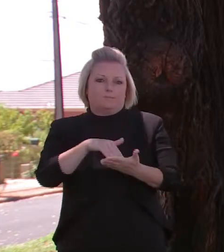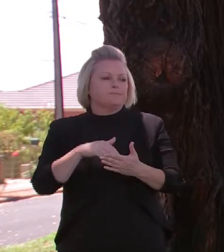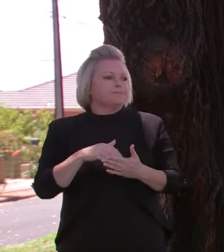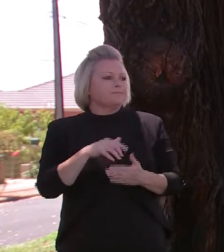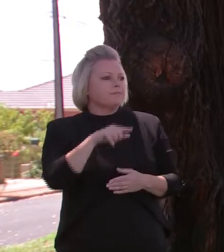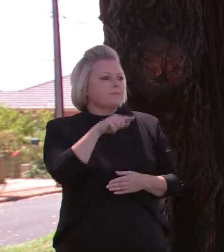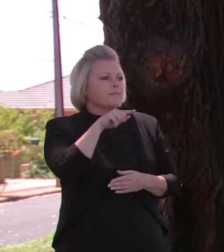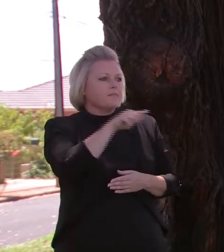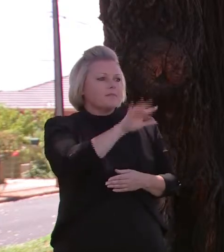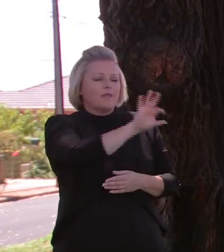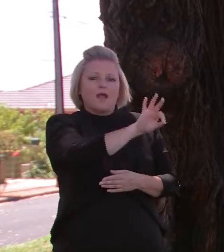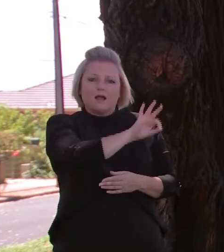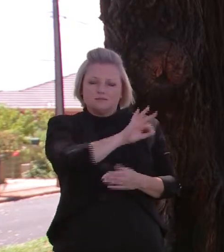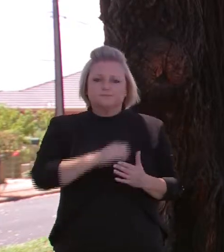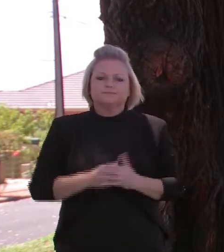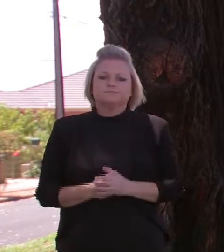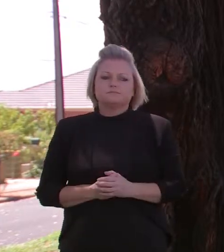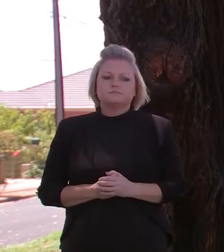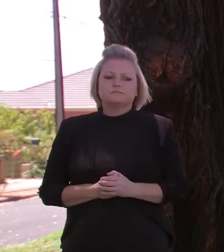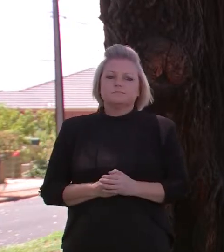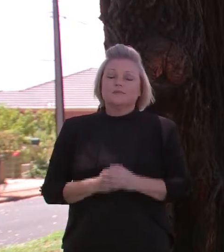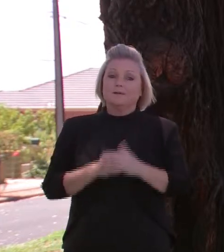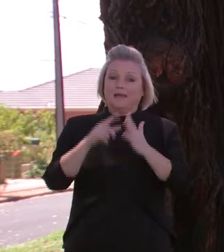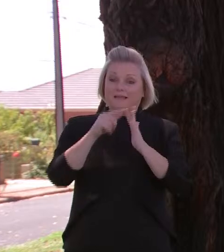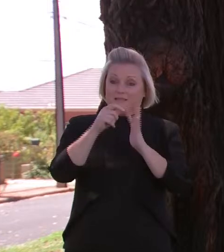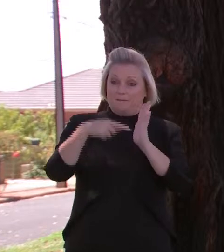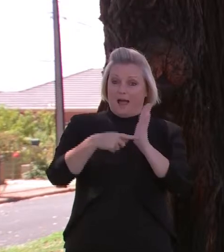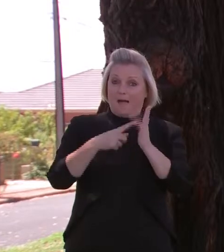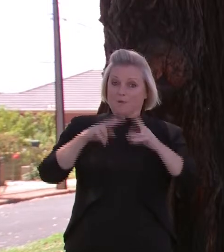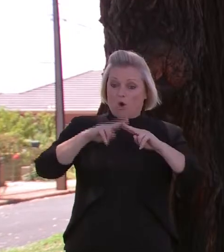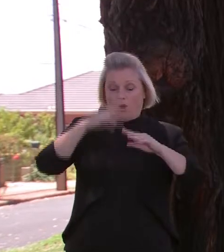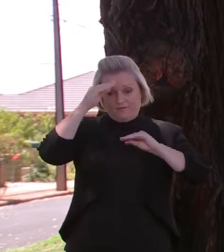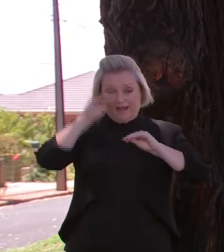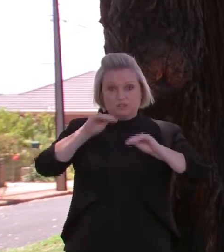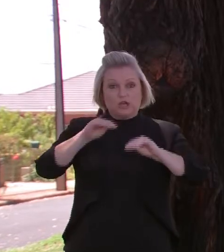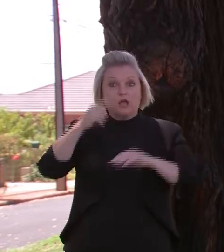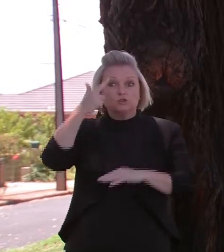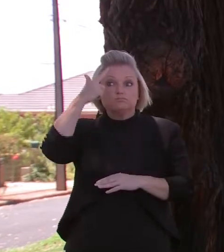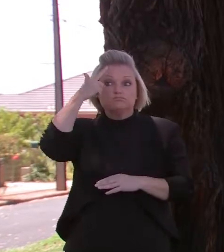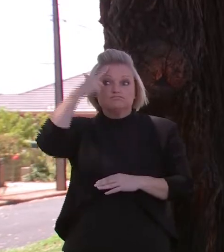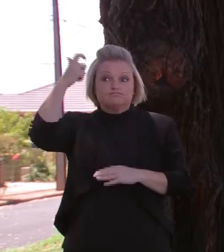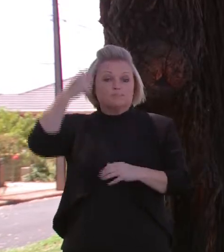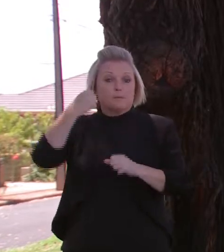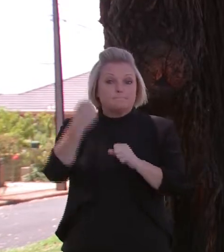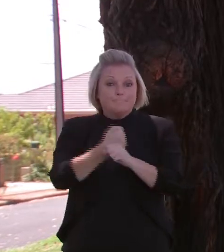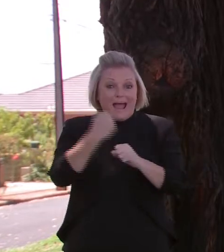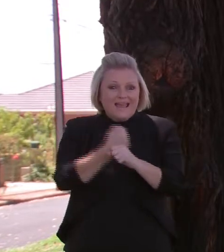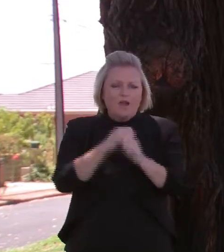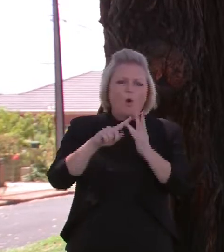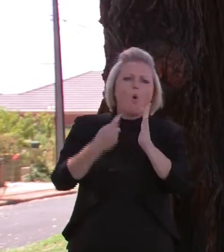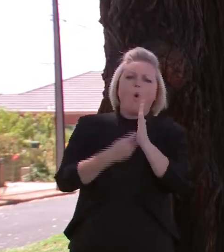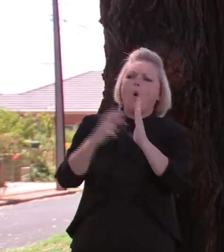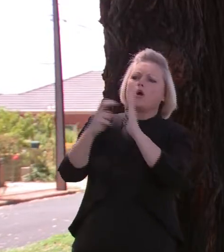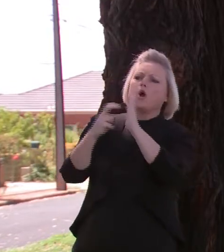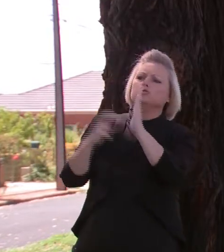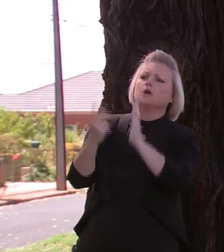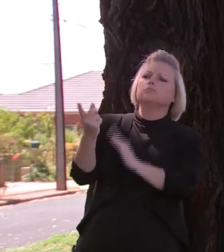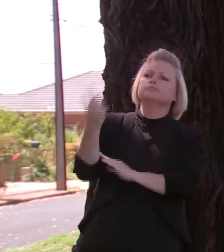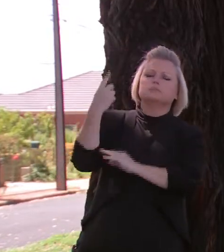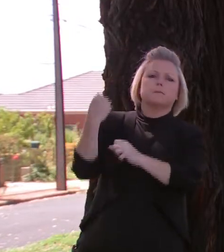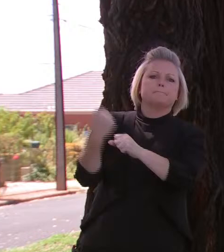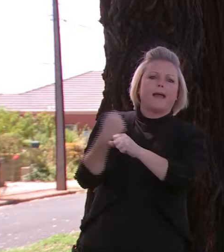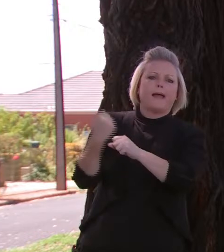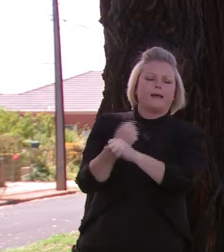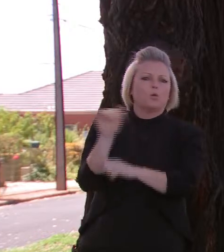this something that the department itself has created, or is it something that's been brought in or contracted out? No, we're really proud of the work that's been done by South